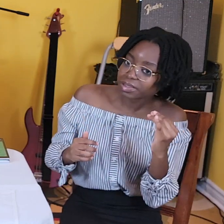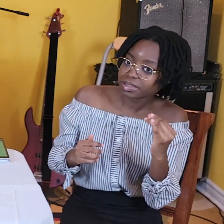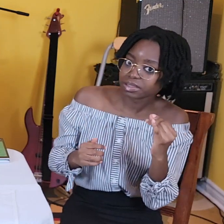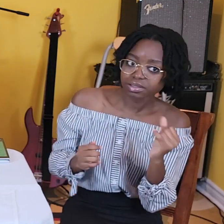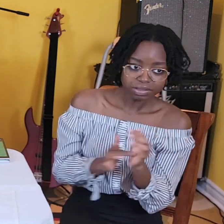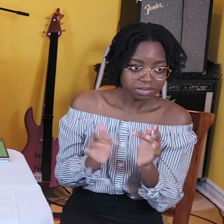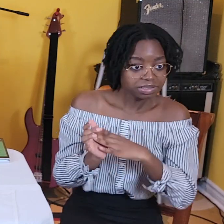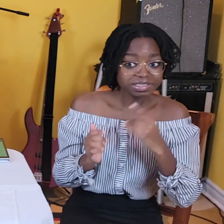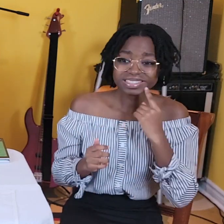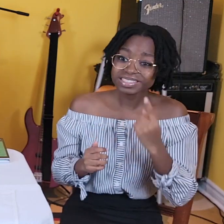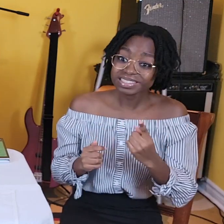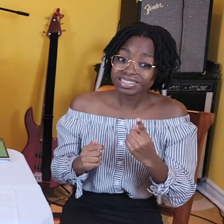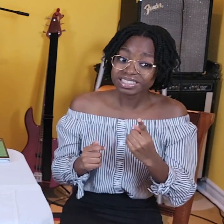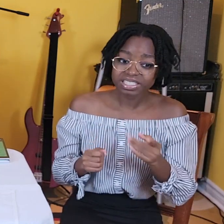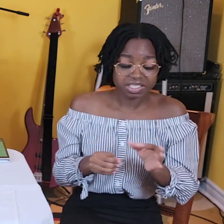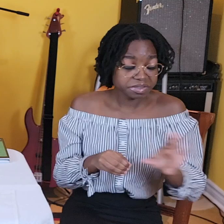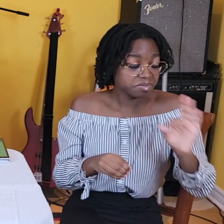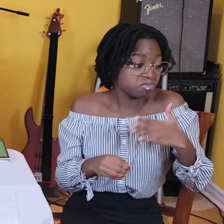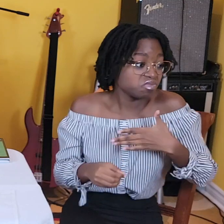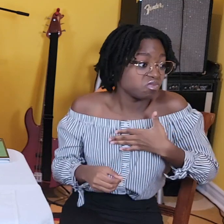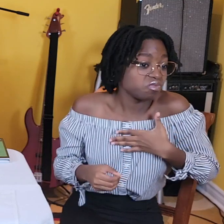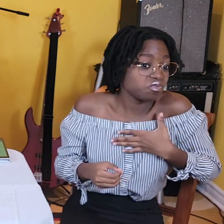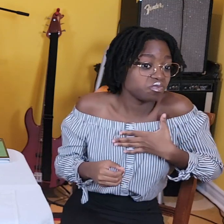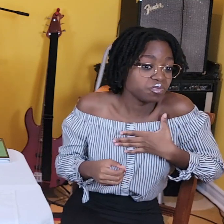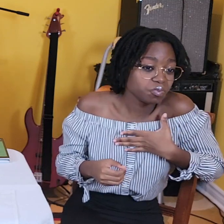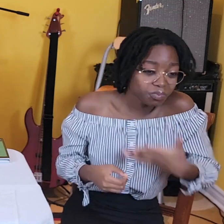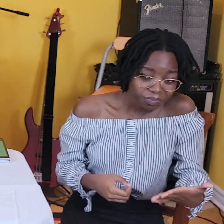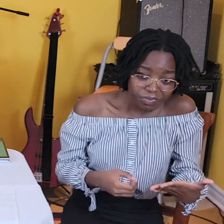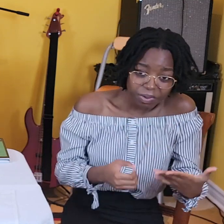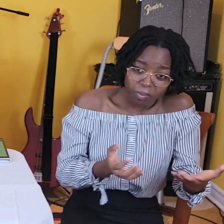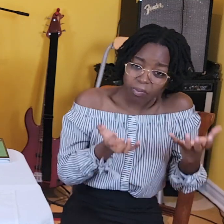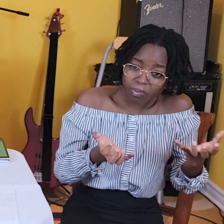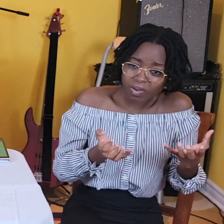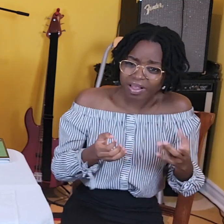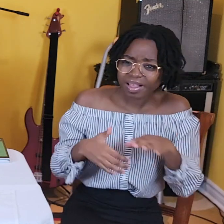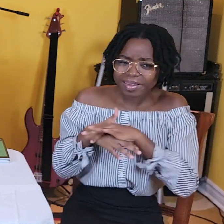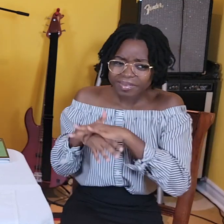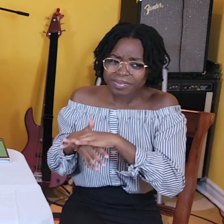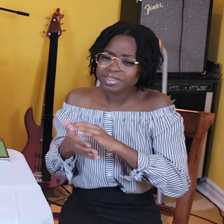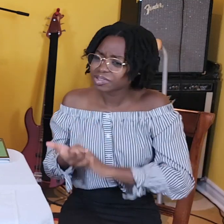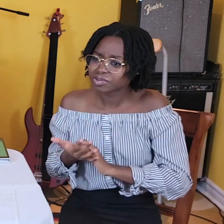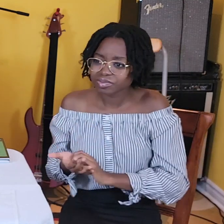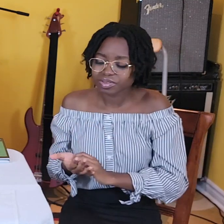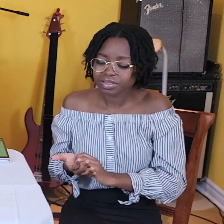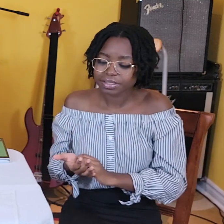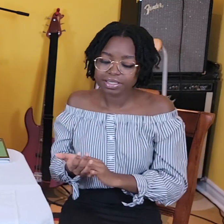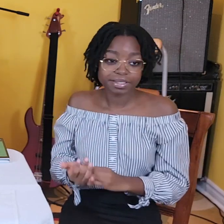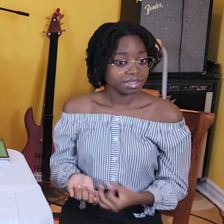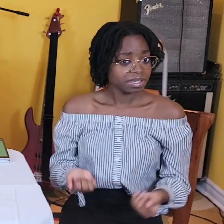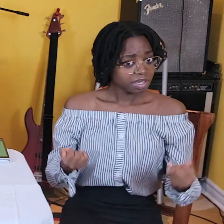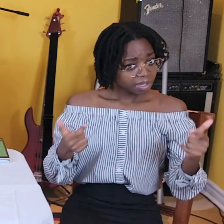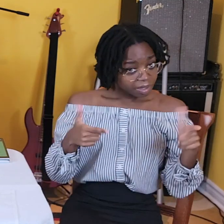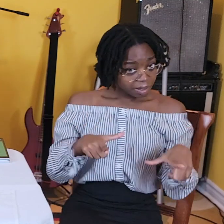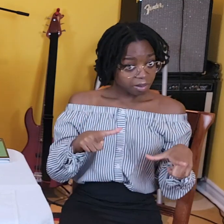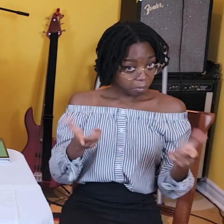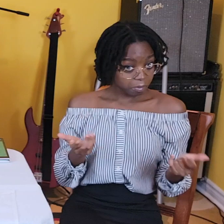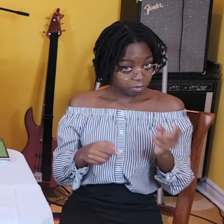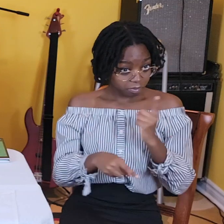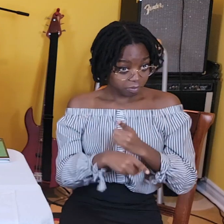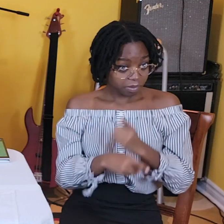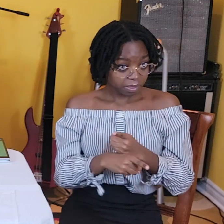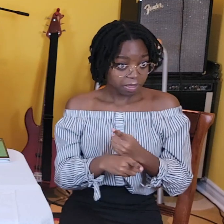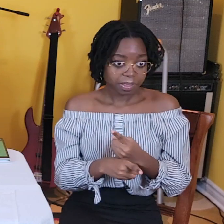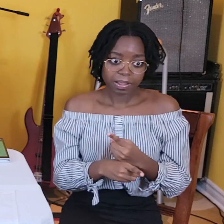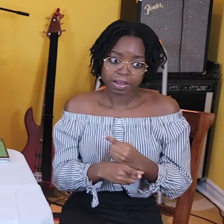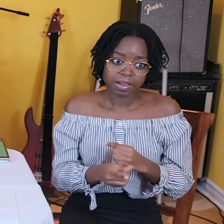is willing, but the flesh is weak." And it doesn't that happen to us? So many times we want to pray, but we end